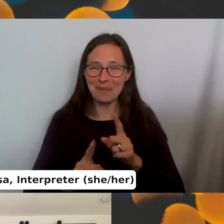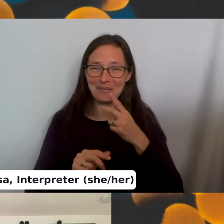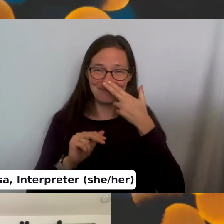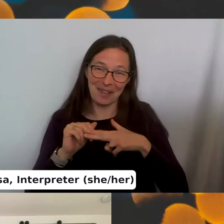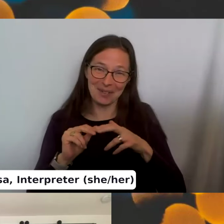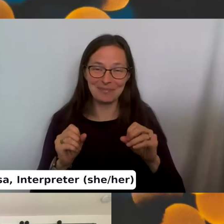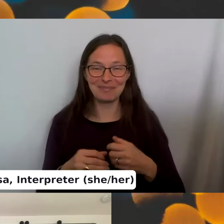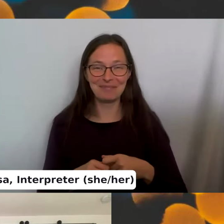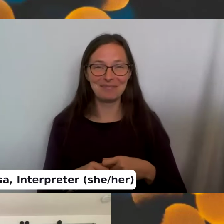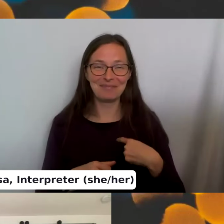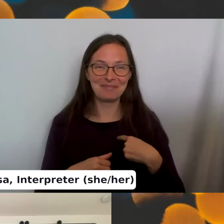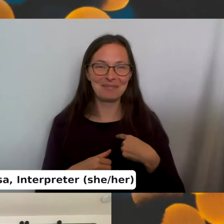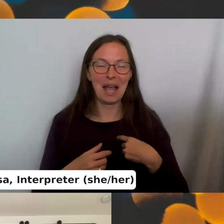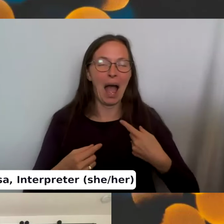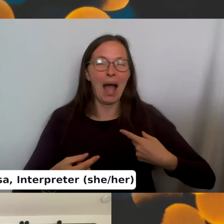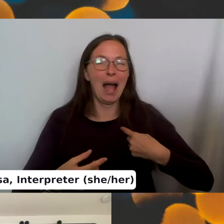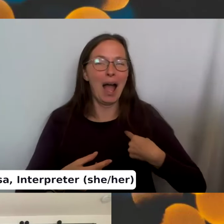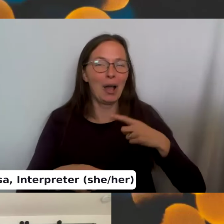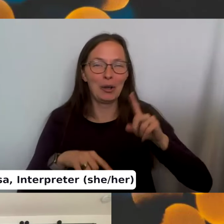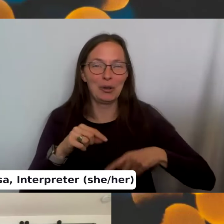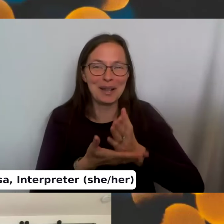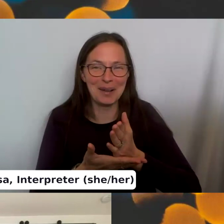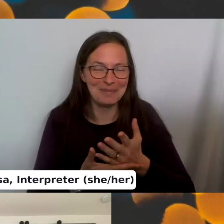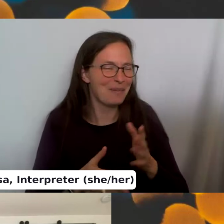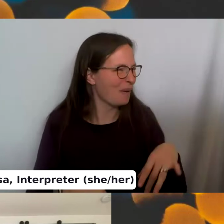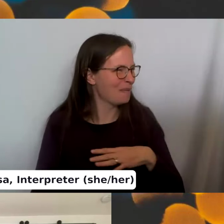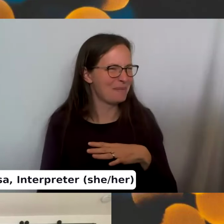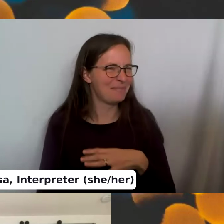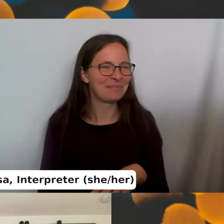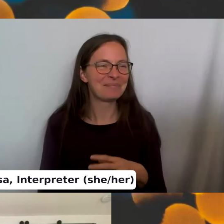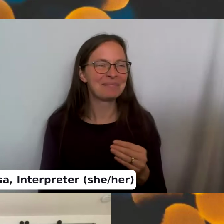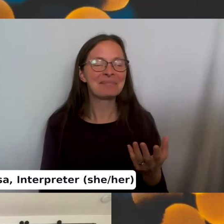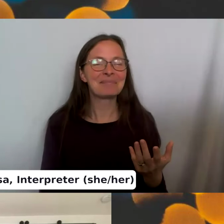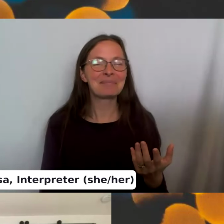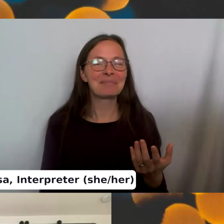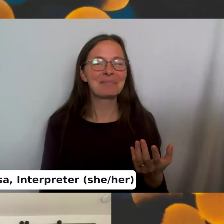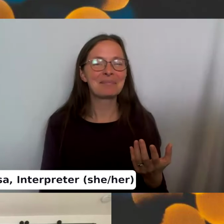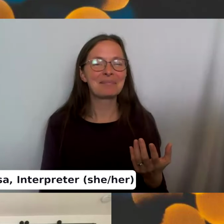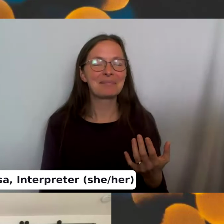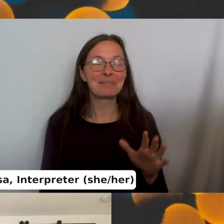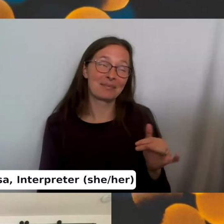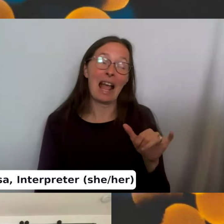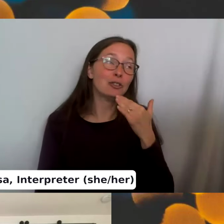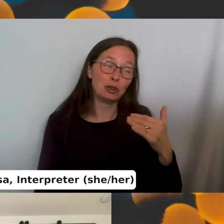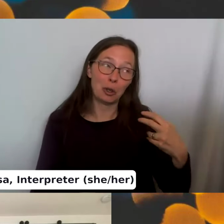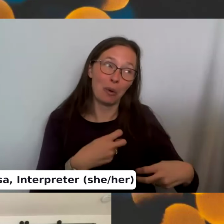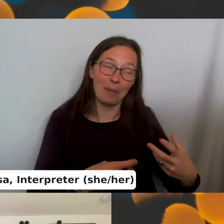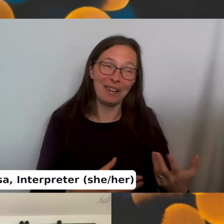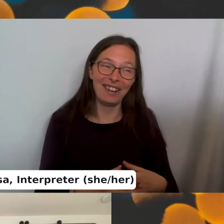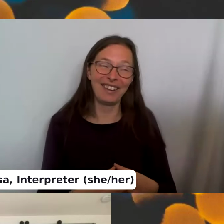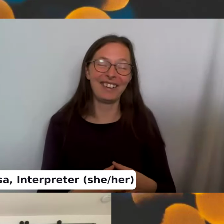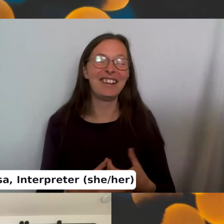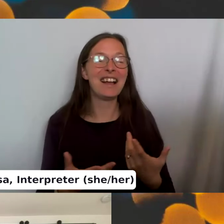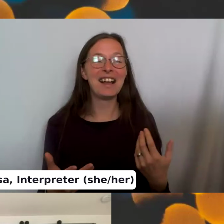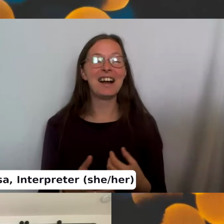So I was having trouble stopping. No, and that's a good problem to have.